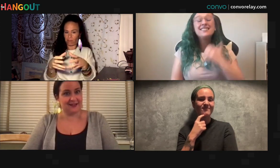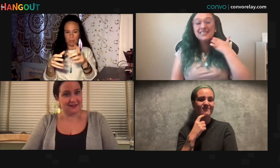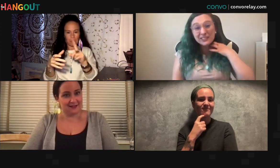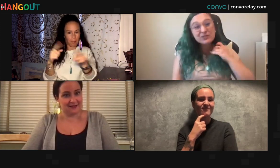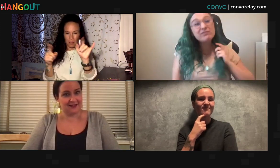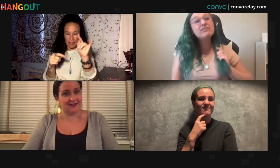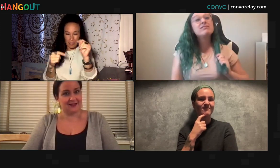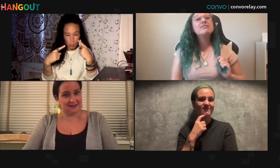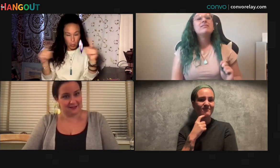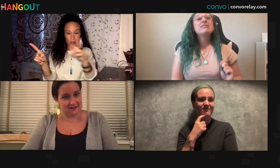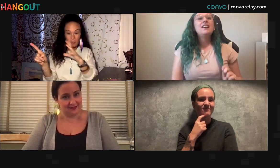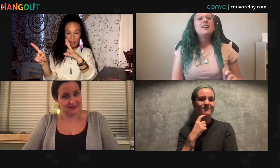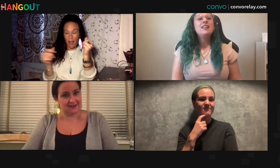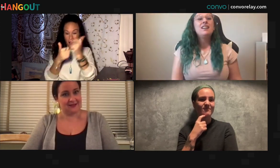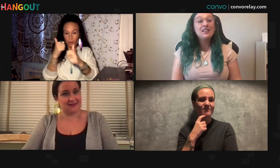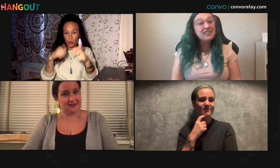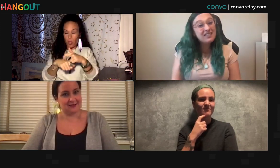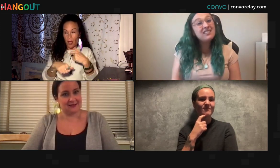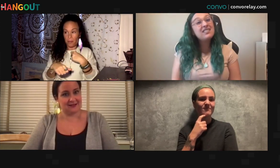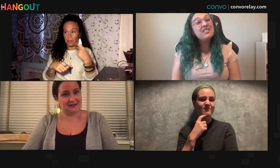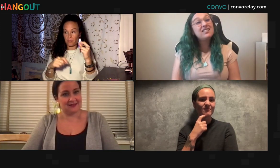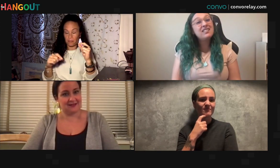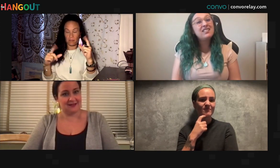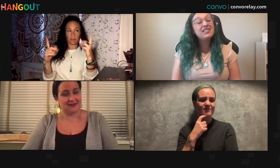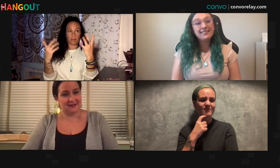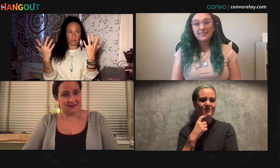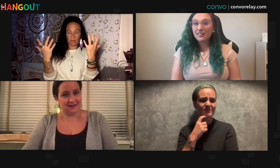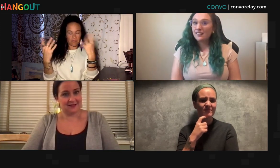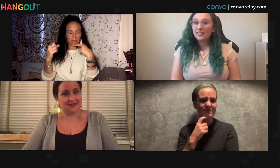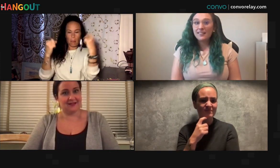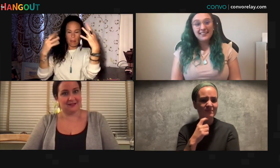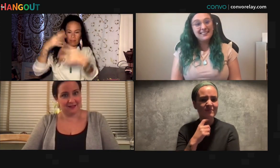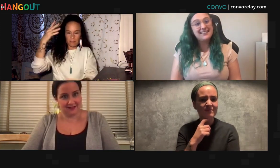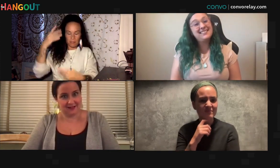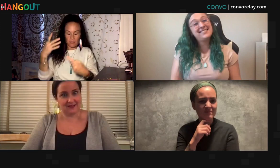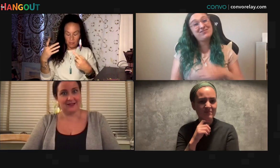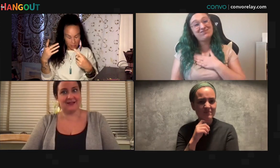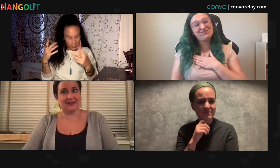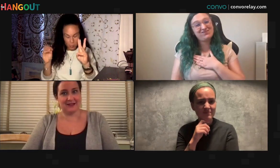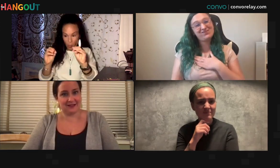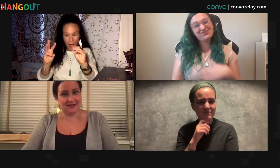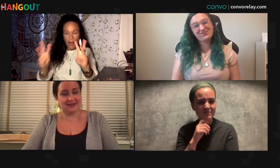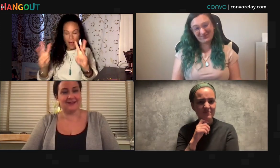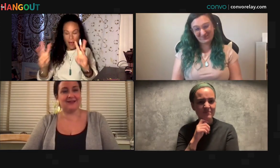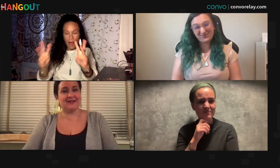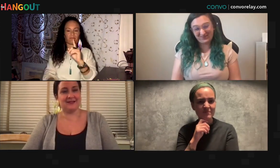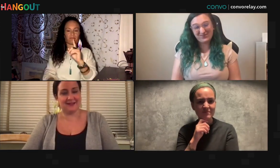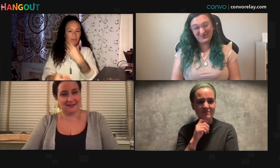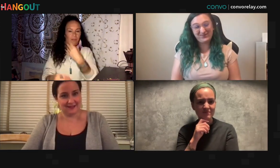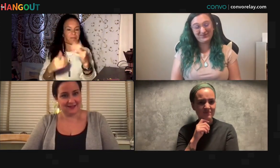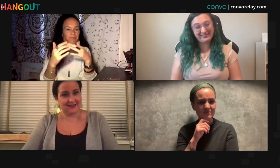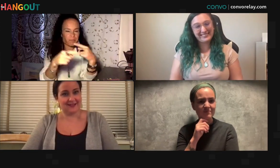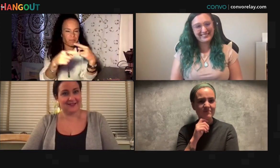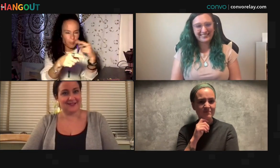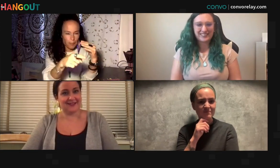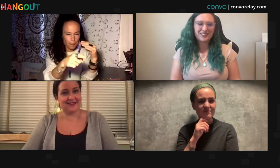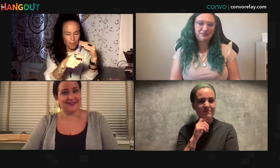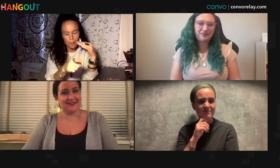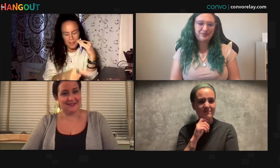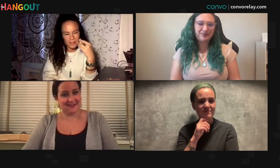Absolutely. It every time I've done it, it's just amazing. You come out of